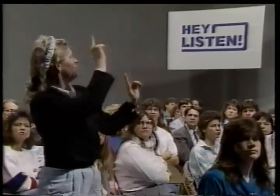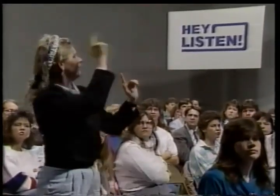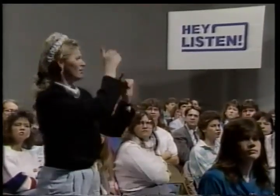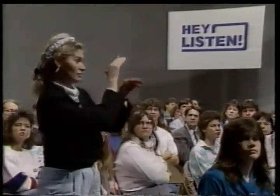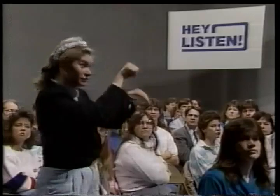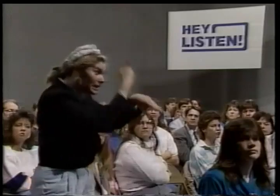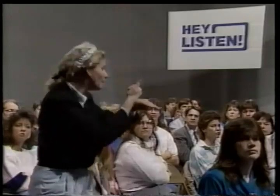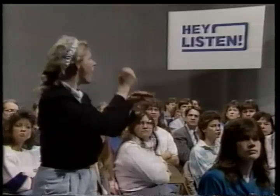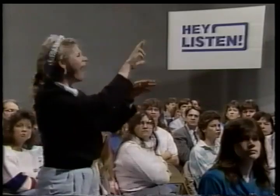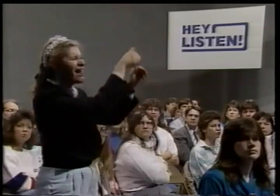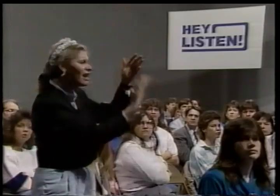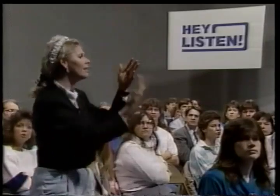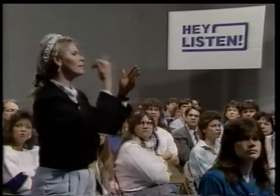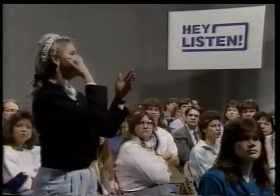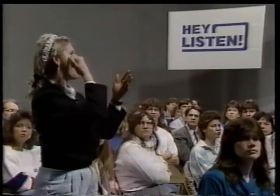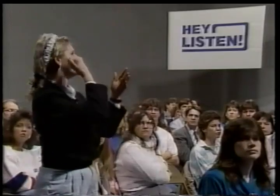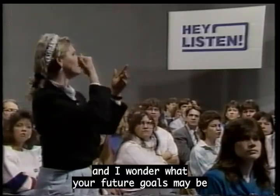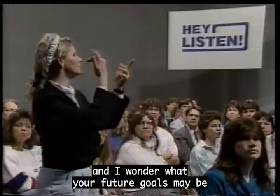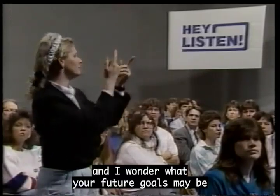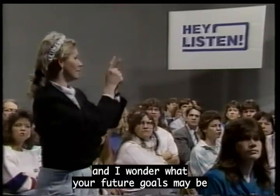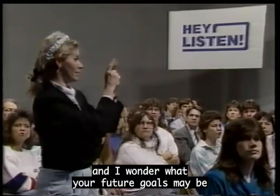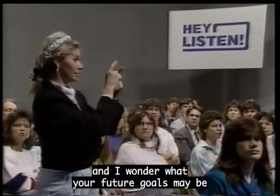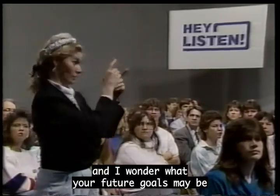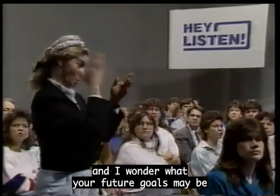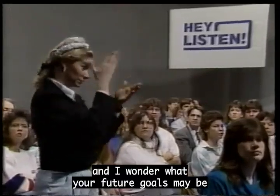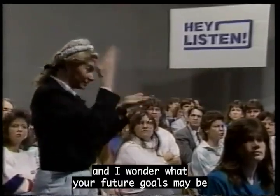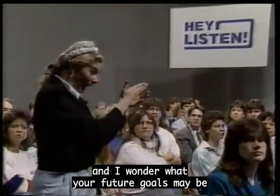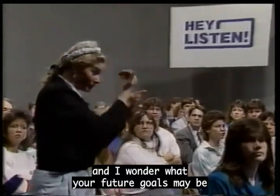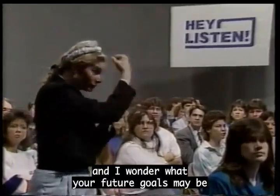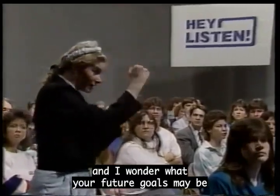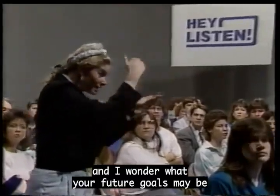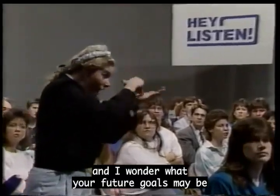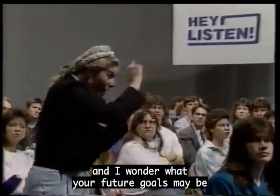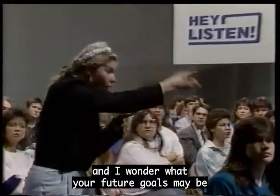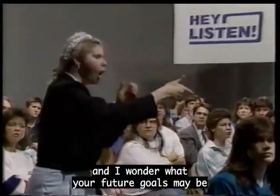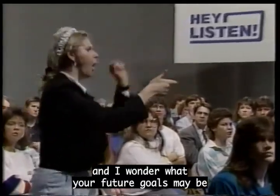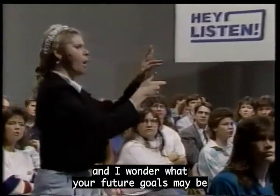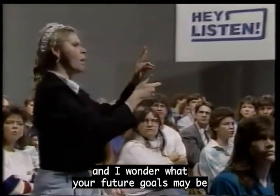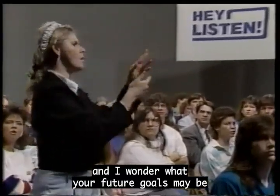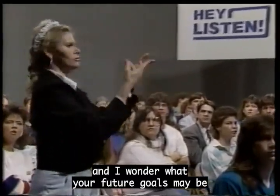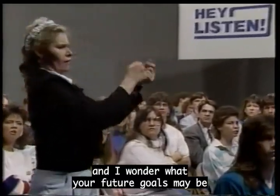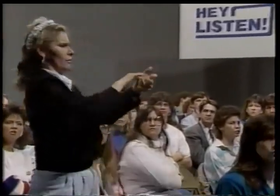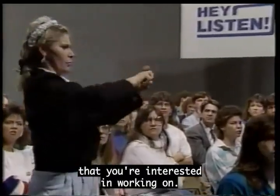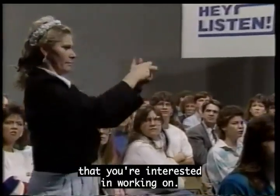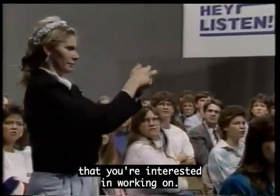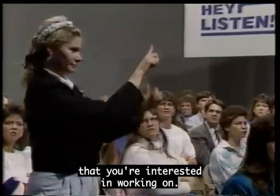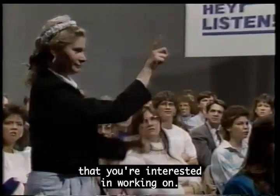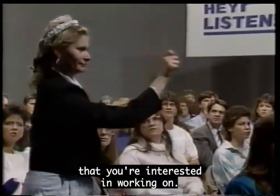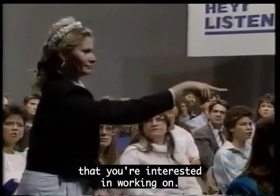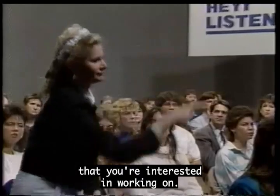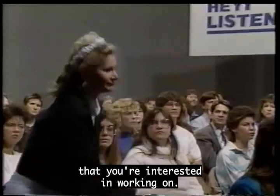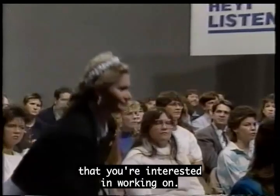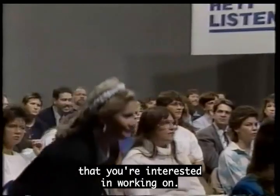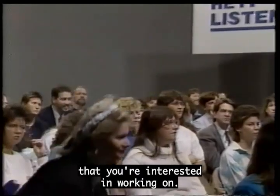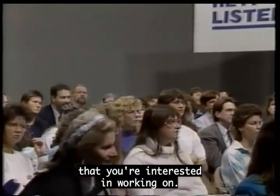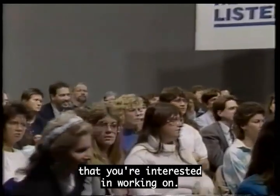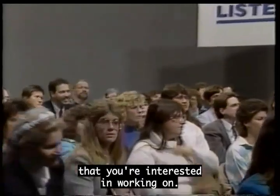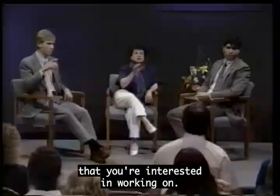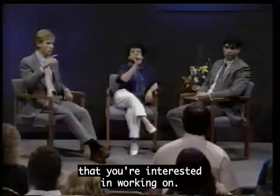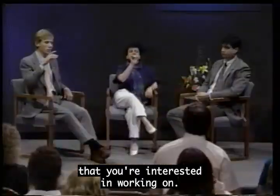And I wonder what your future goals may be that you're interested in working on. Is the spirit going to die